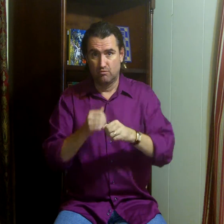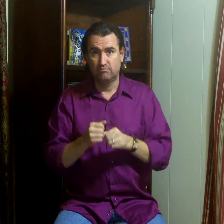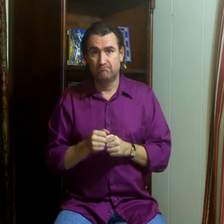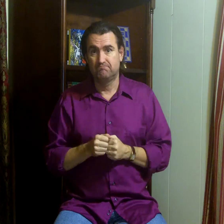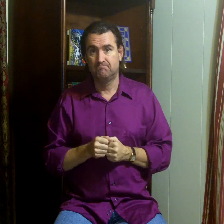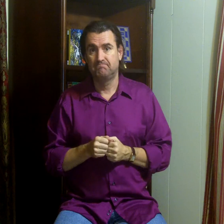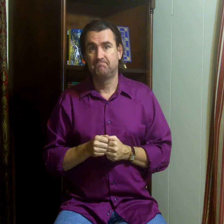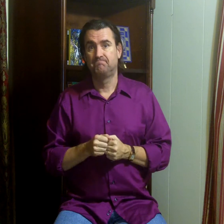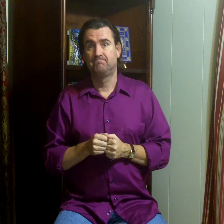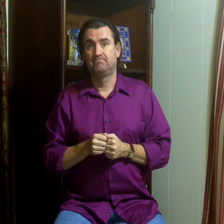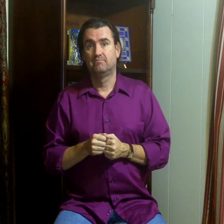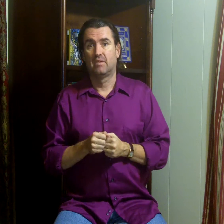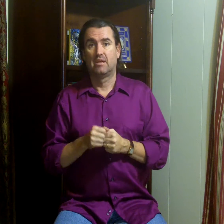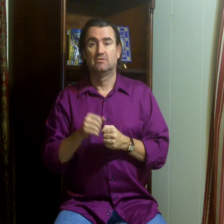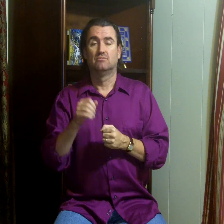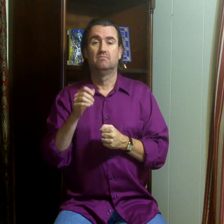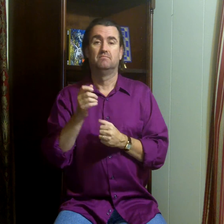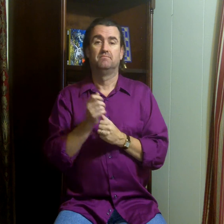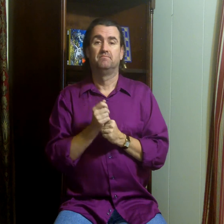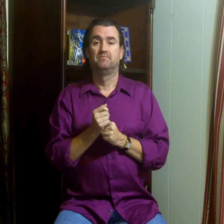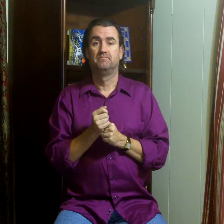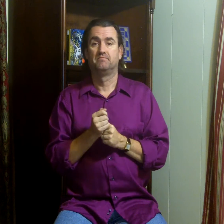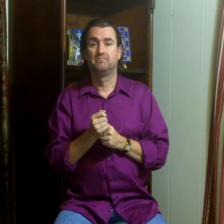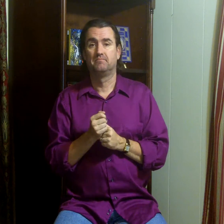suggestions in how to improve.